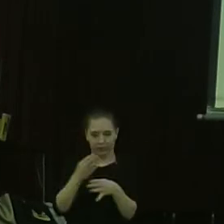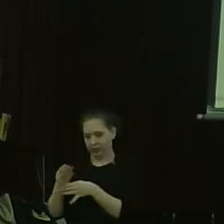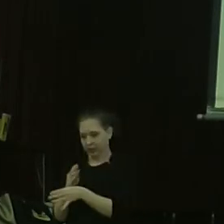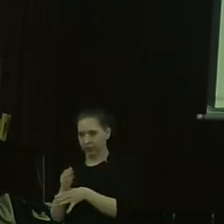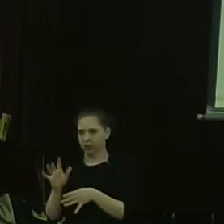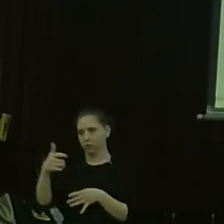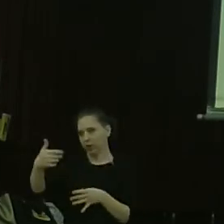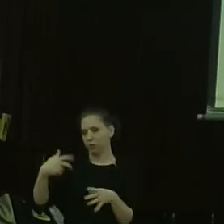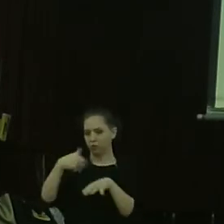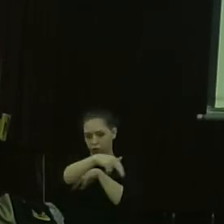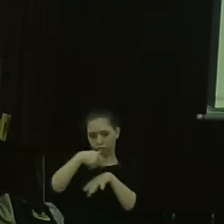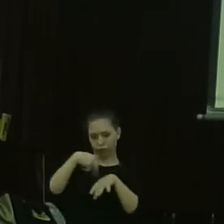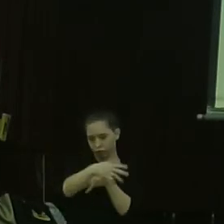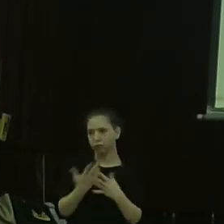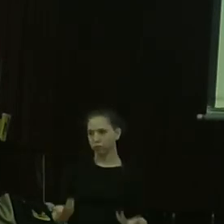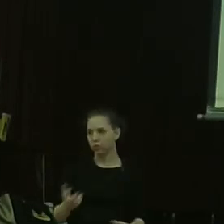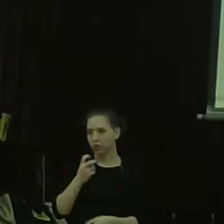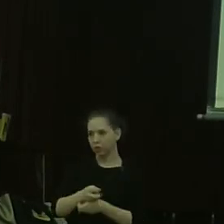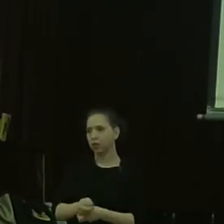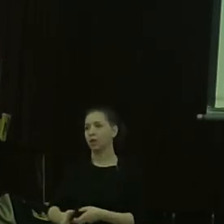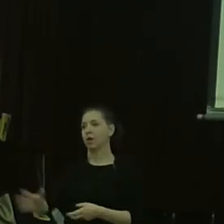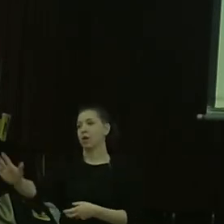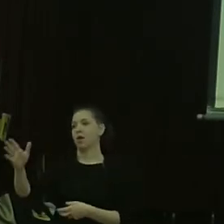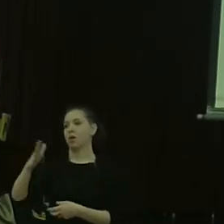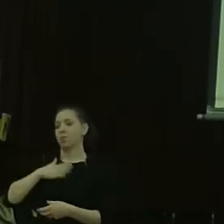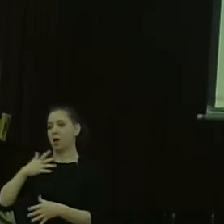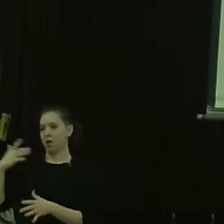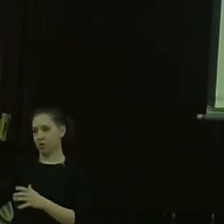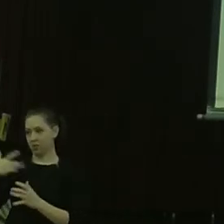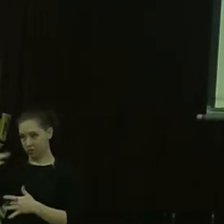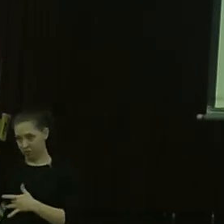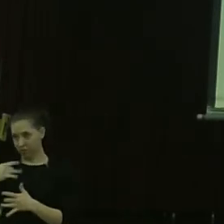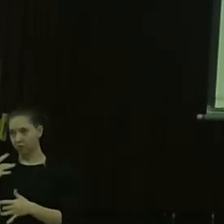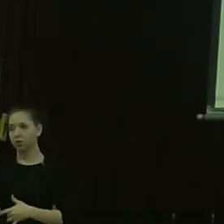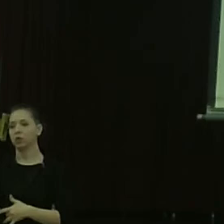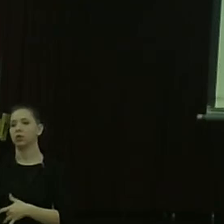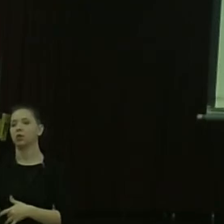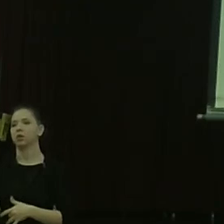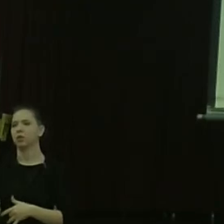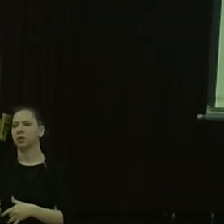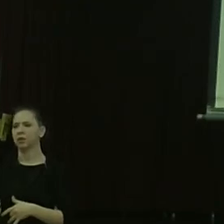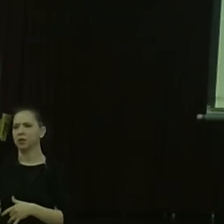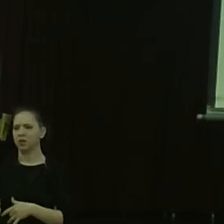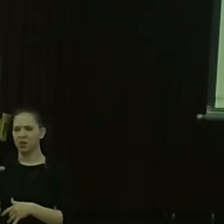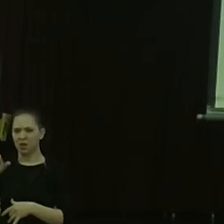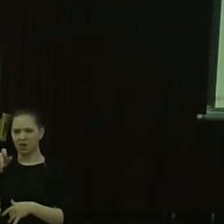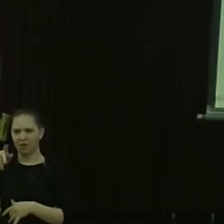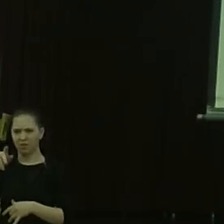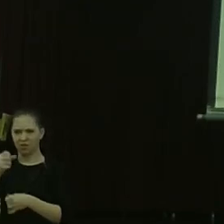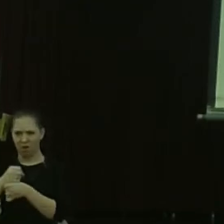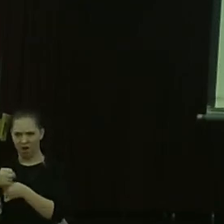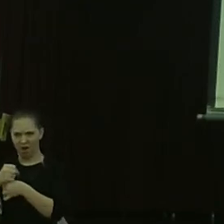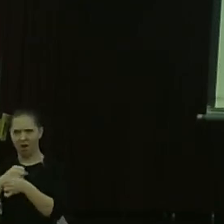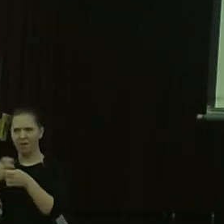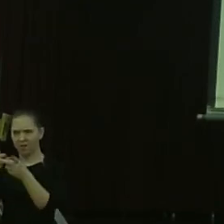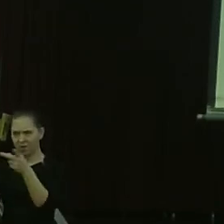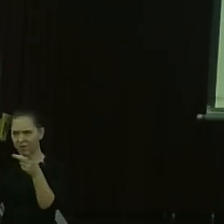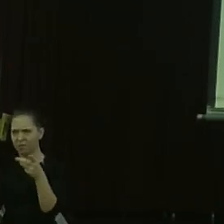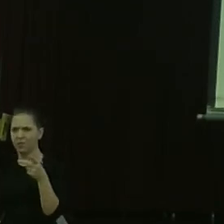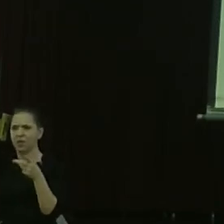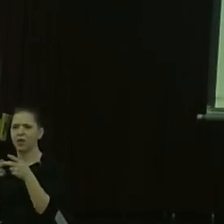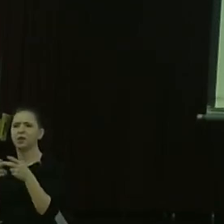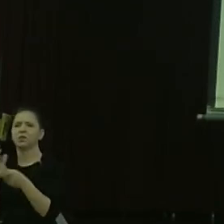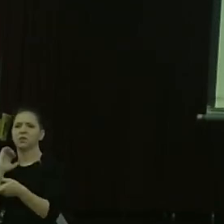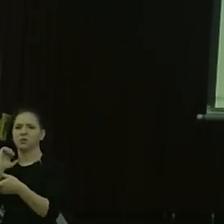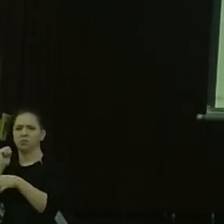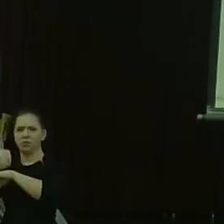Thank you. My concern is the coffee place that has been approved and is going in